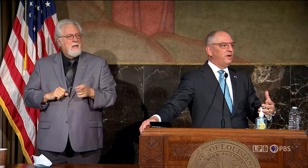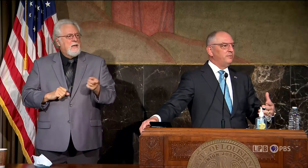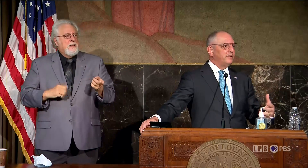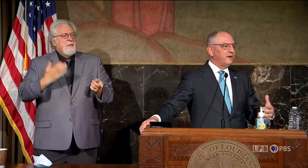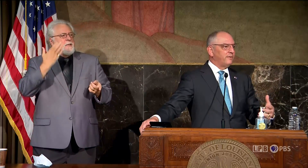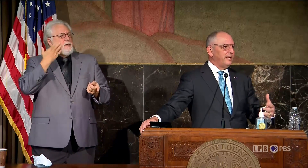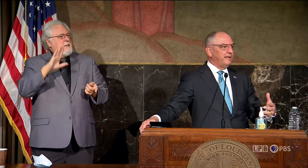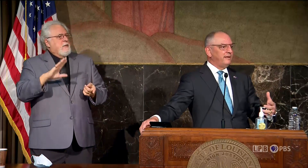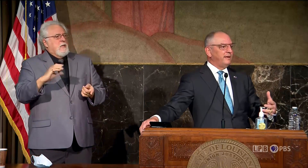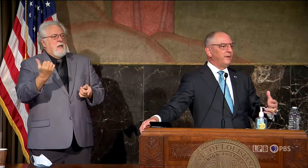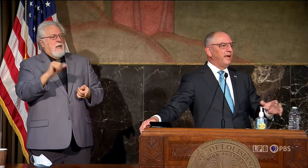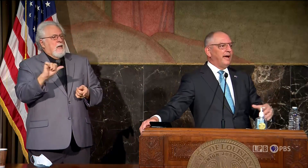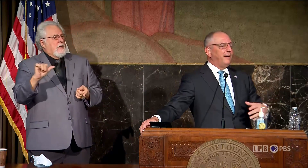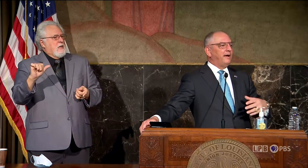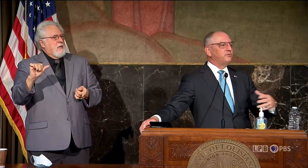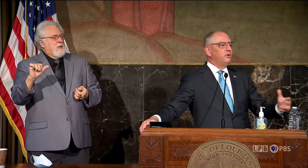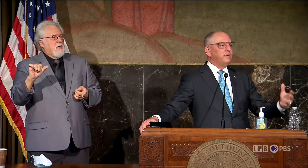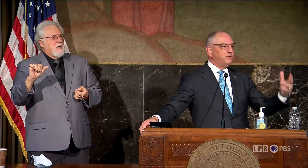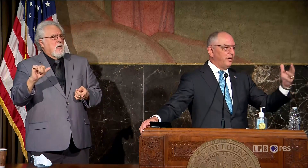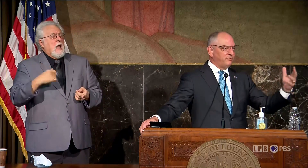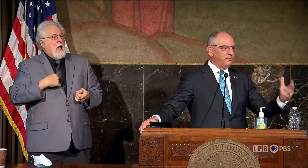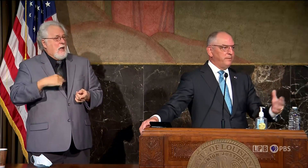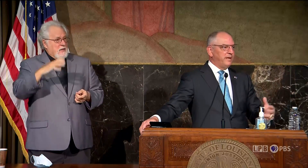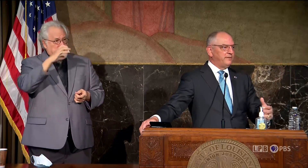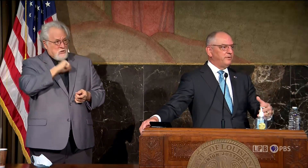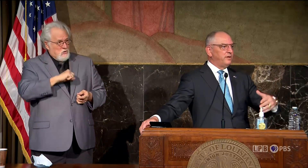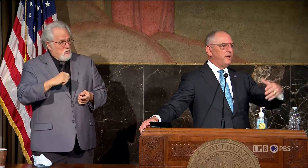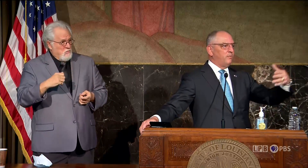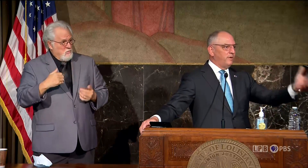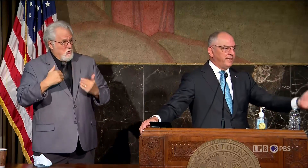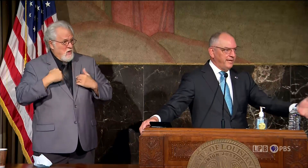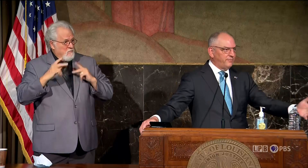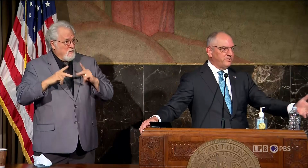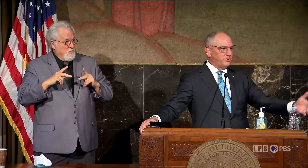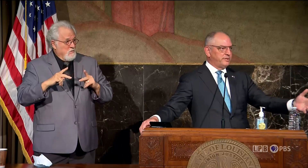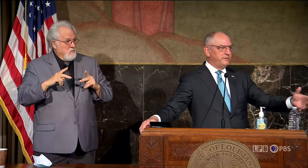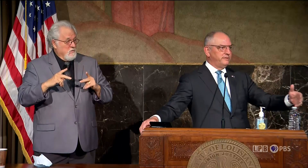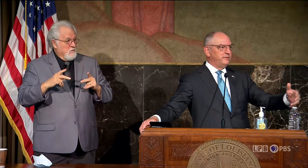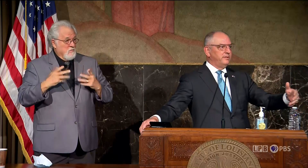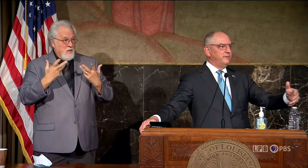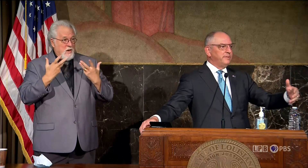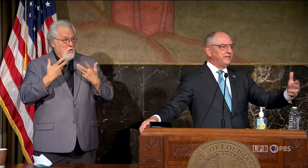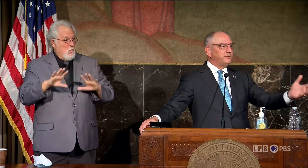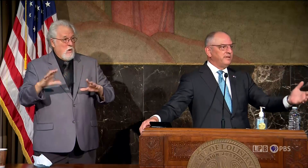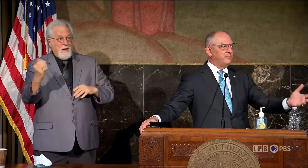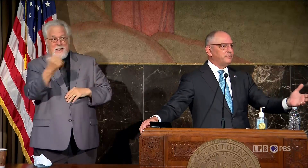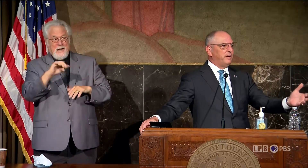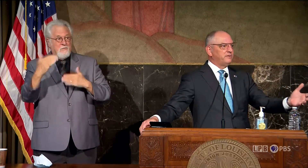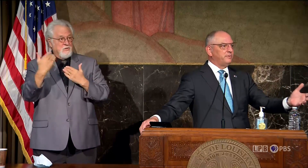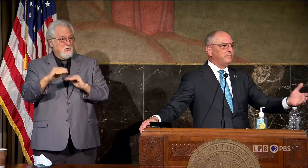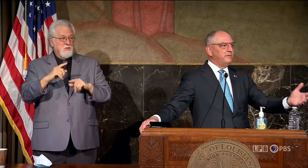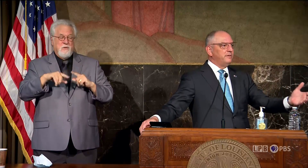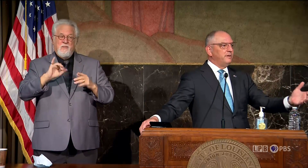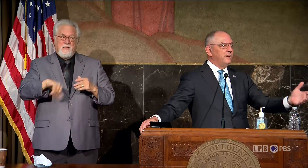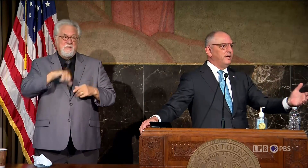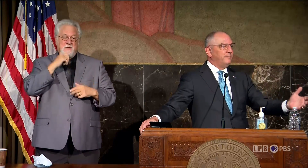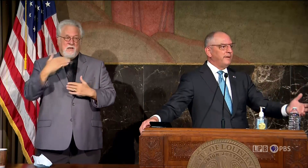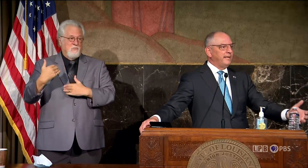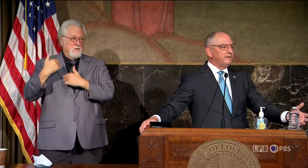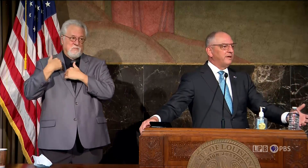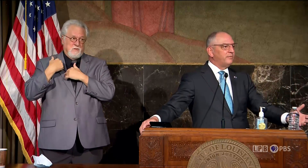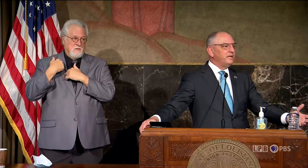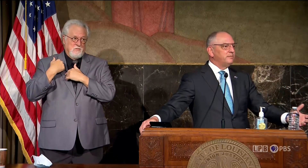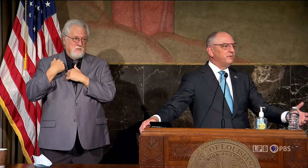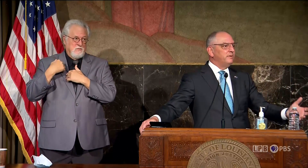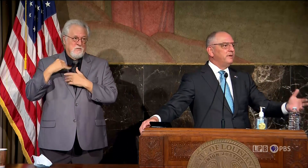don't know that there are any. I assume that you have some people out there that don't want any restrictions, but that's just not responsible,